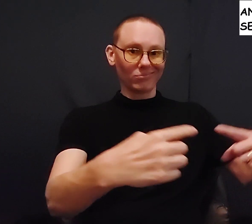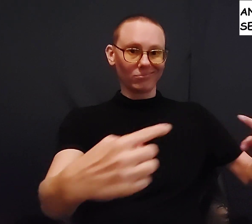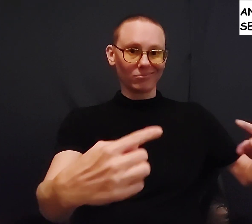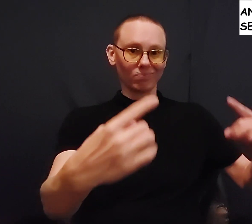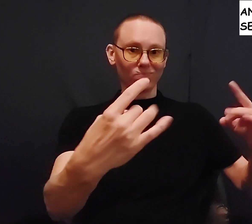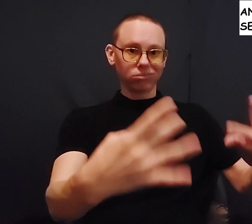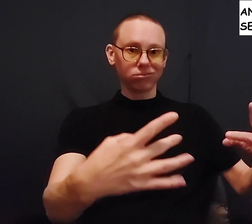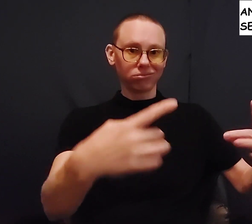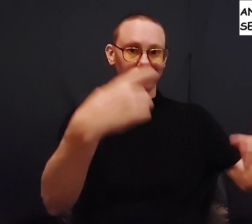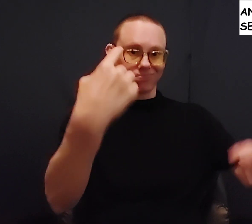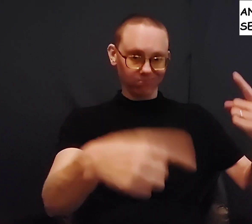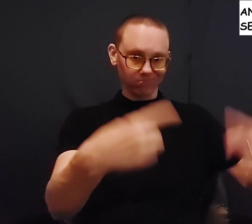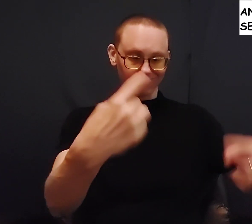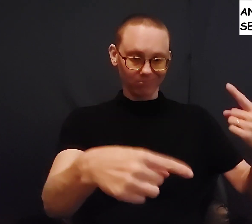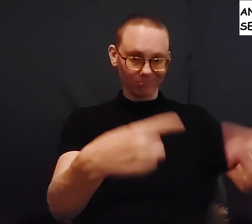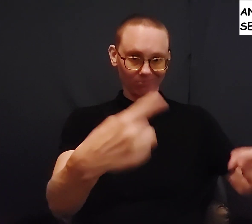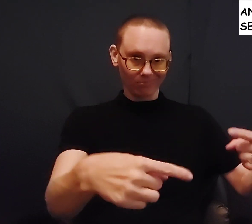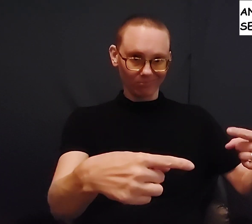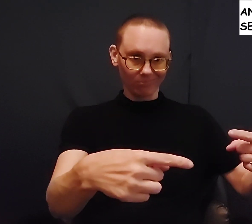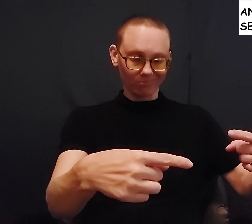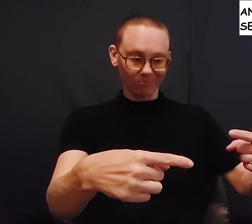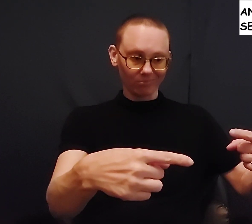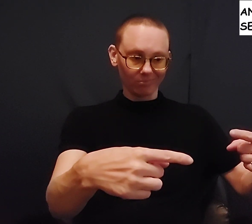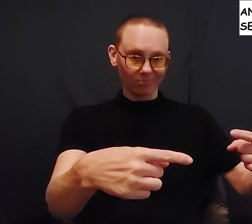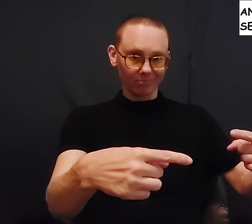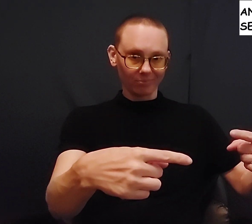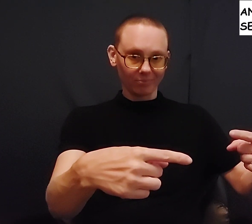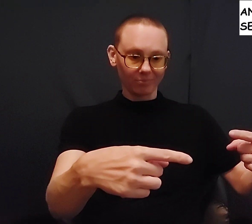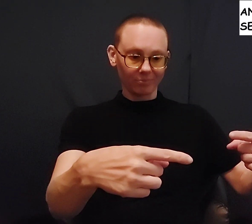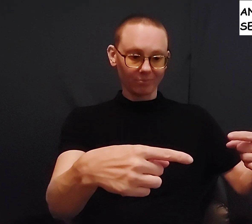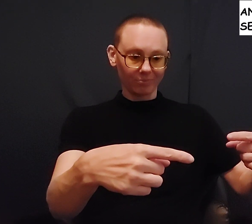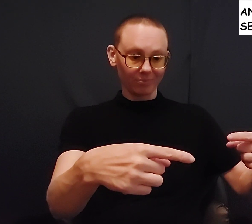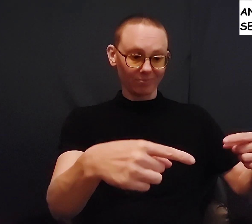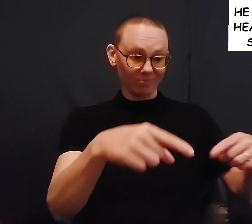between your seed and her seed.